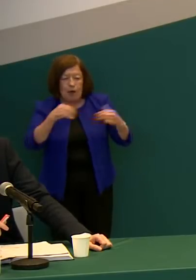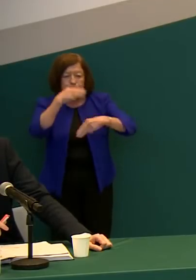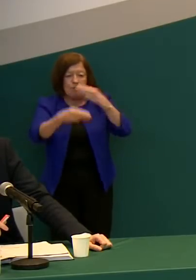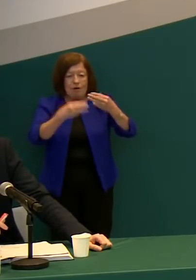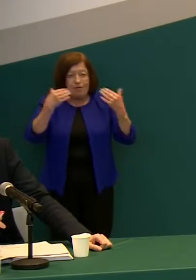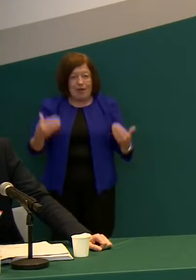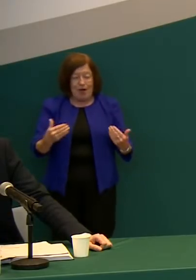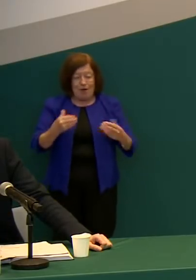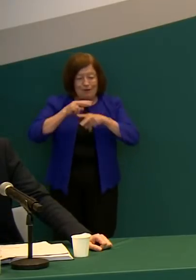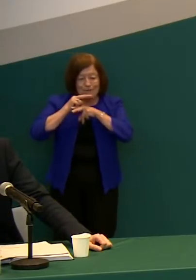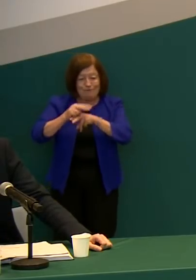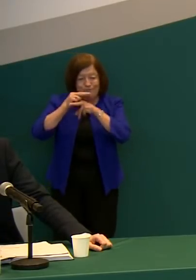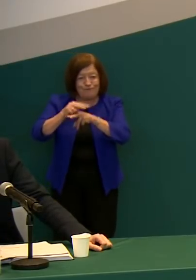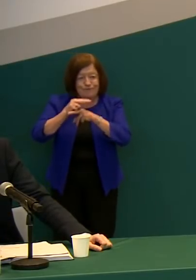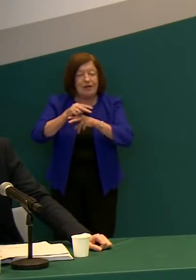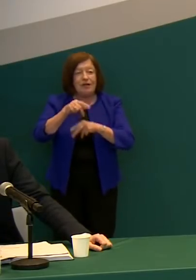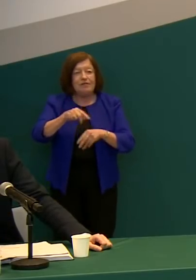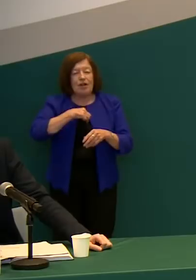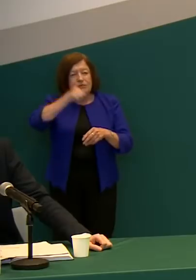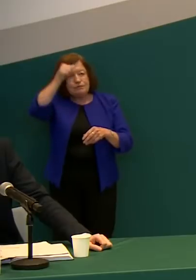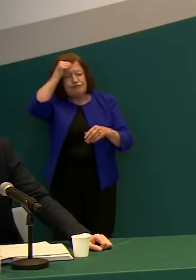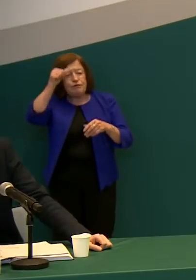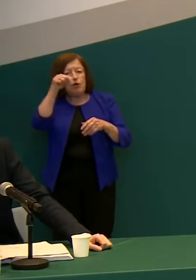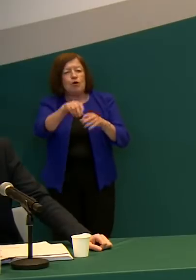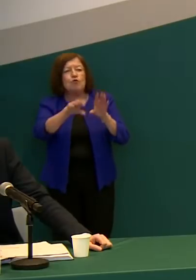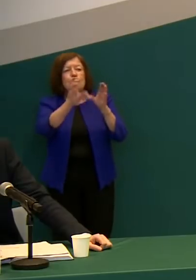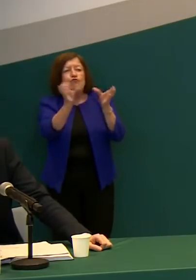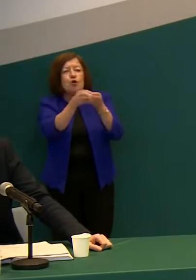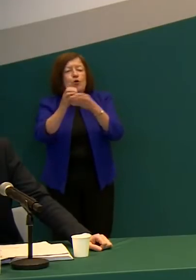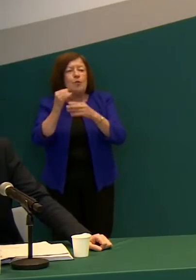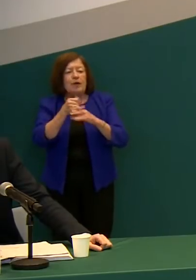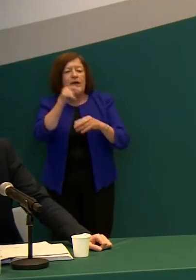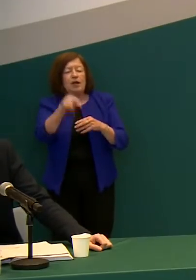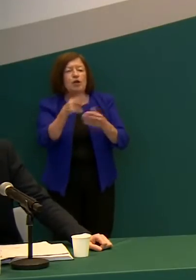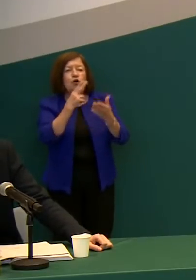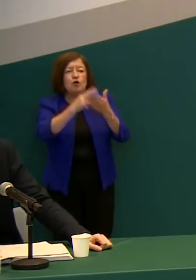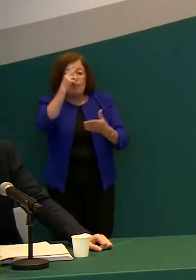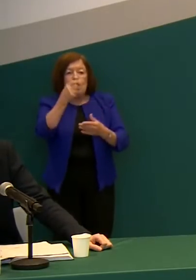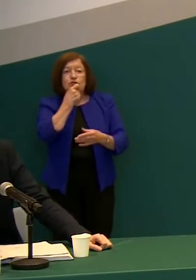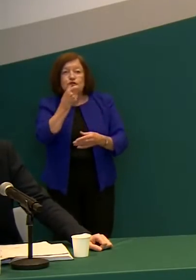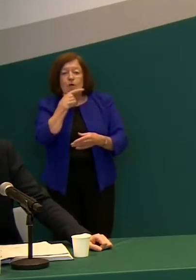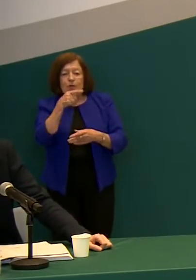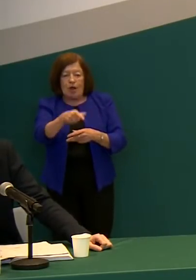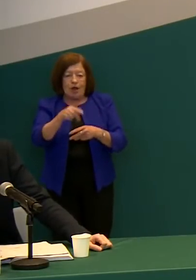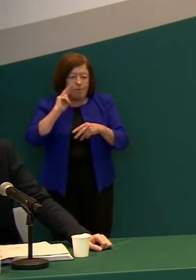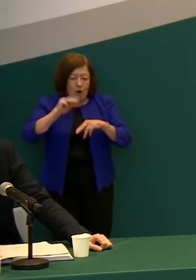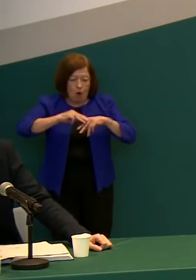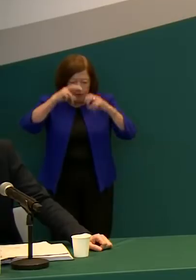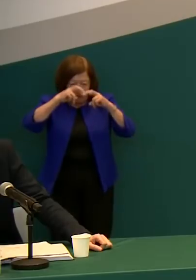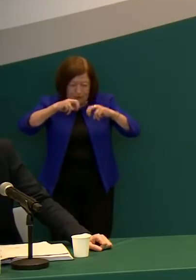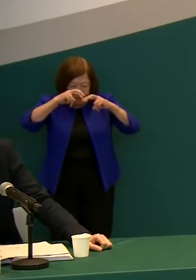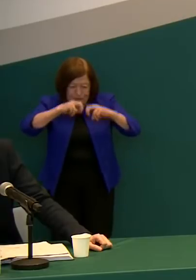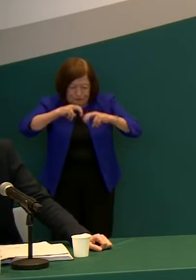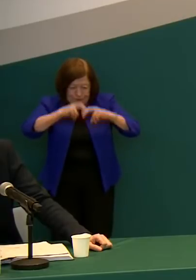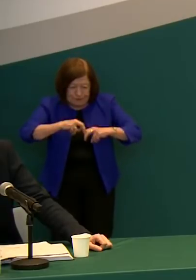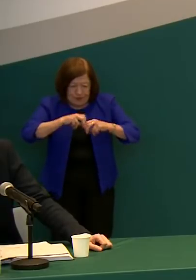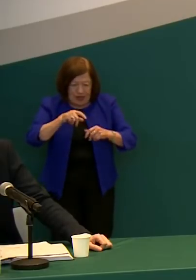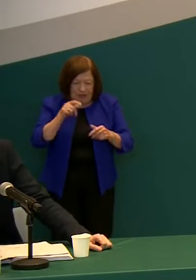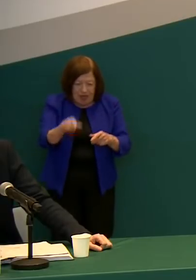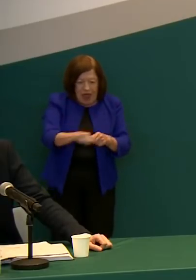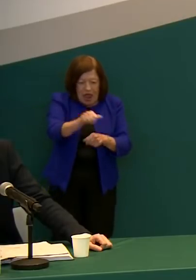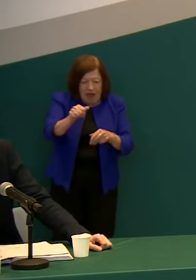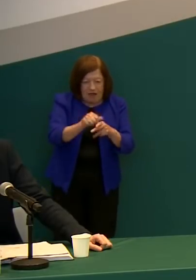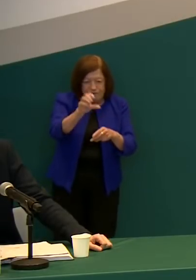with a very talented group in Technological University Dublin that are looking at more localized